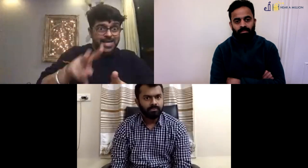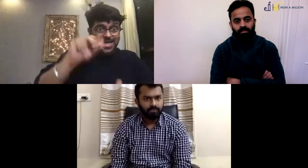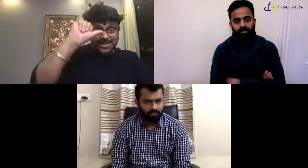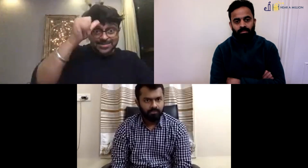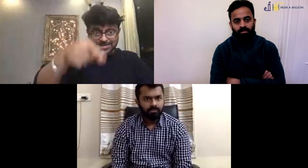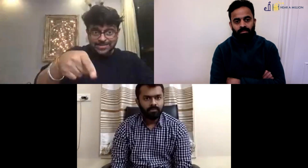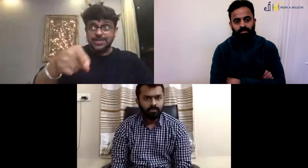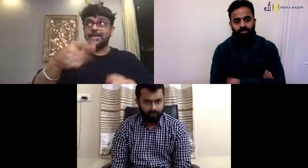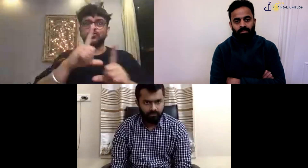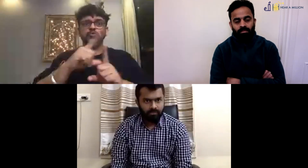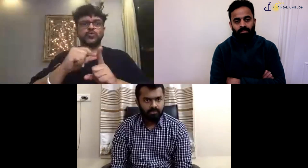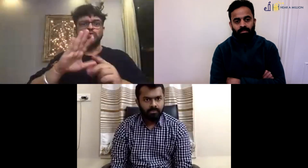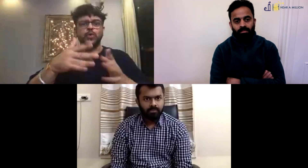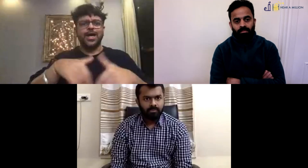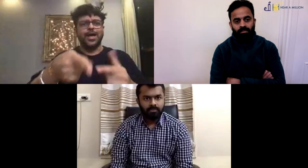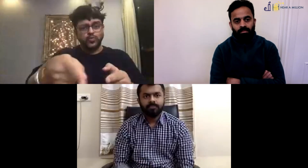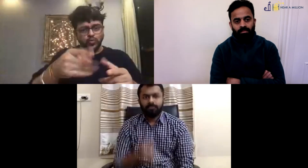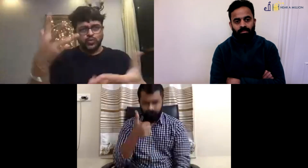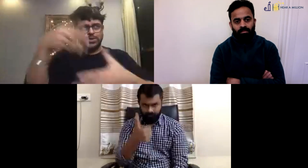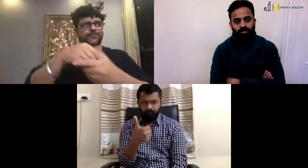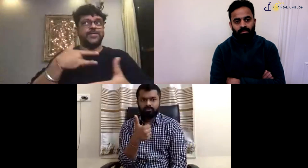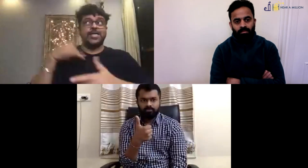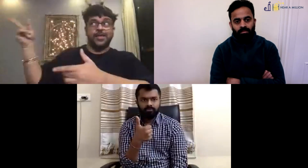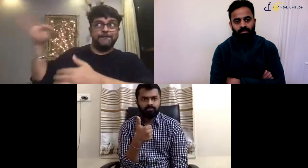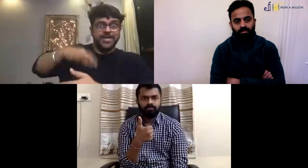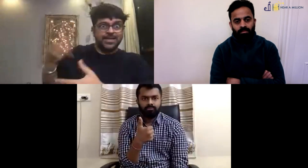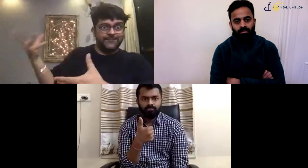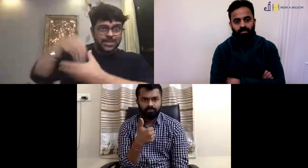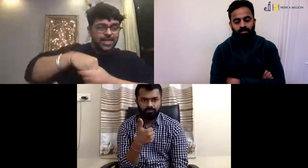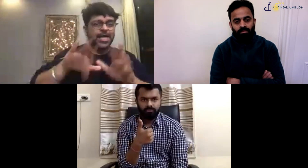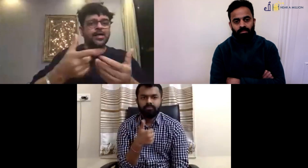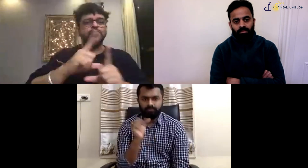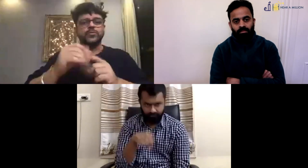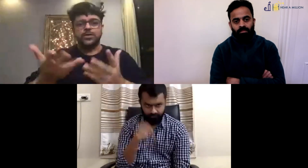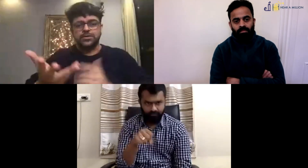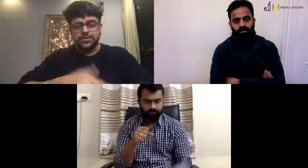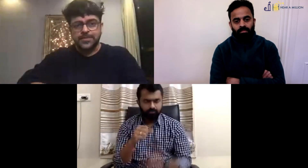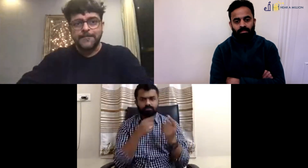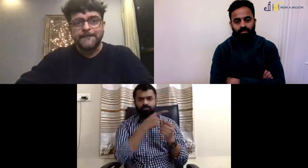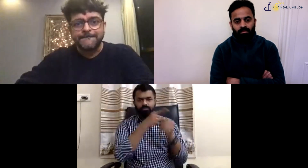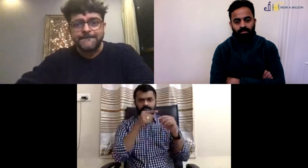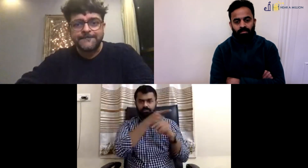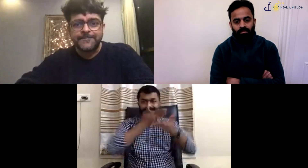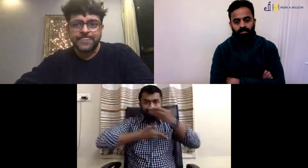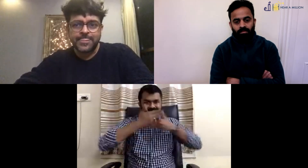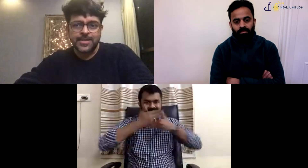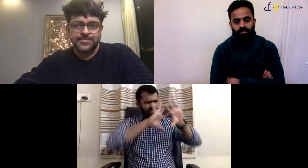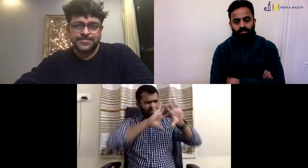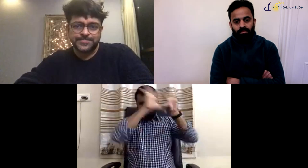and attended leadership programs and you're back to the country, so how do you feel involved? Like, how did it benefit you?